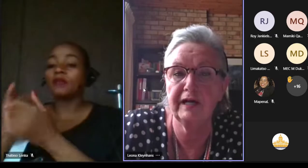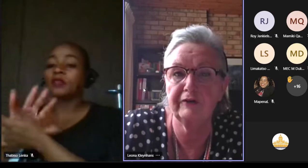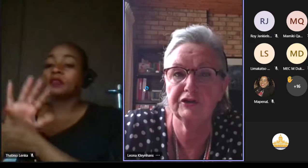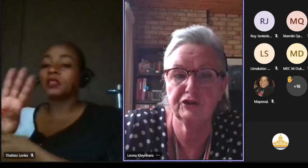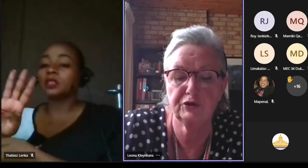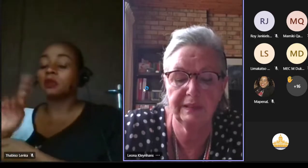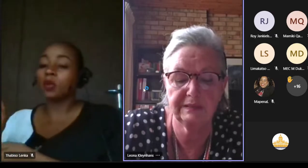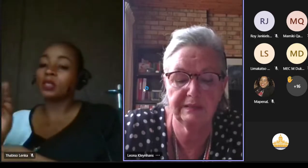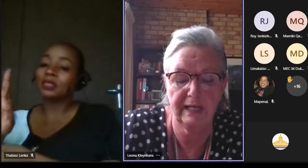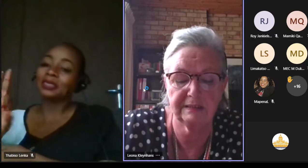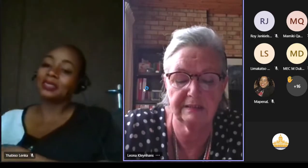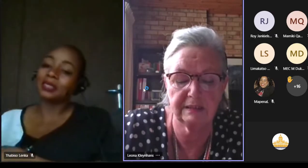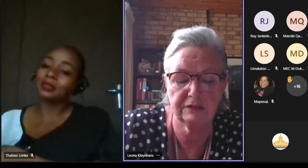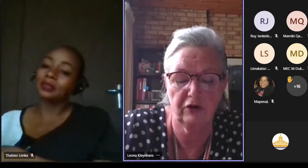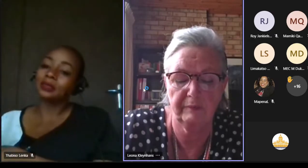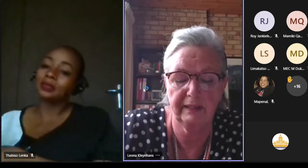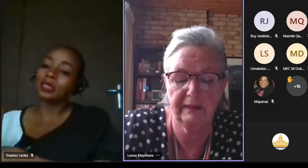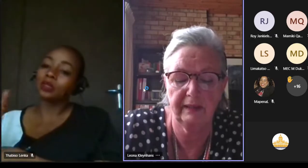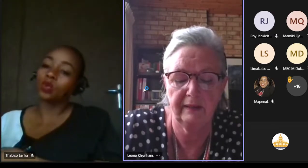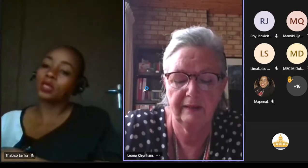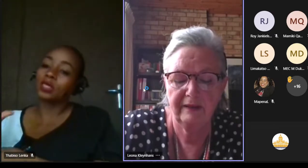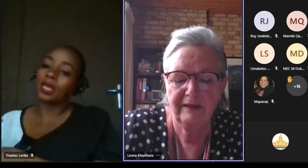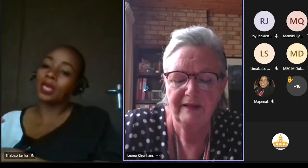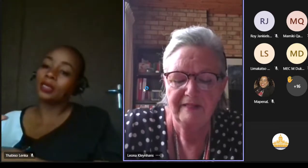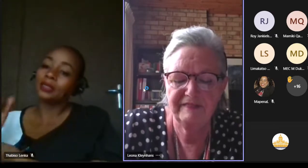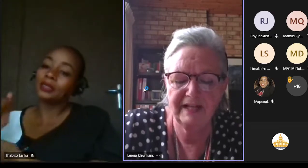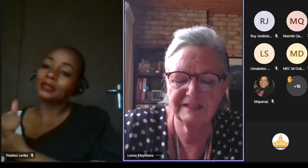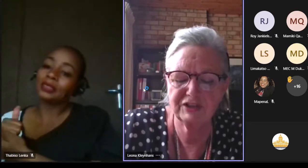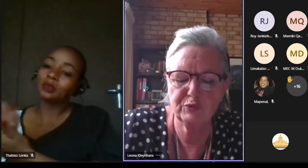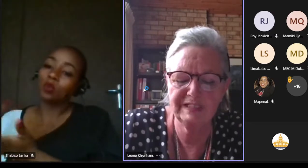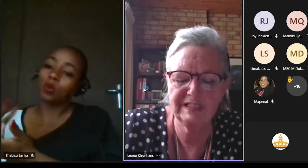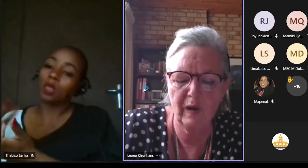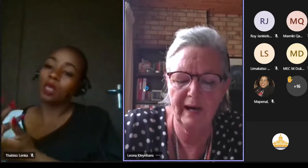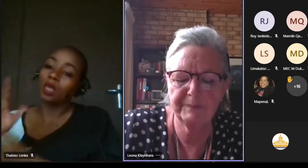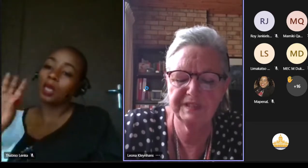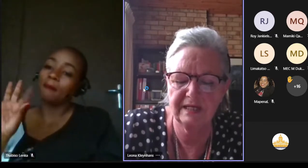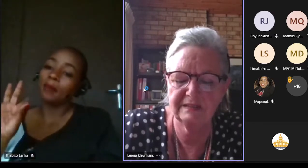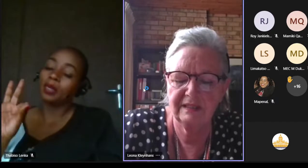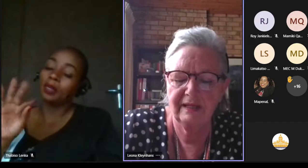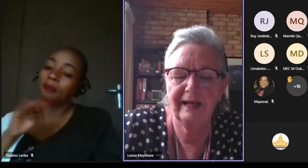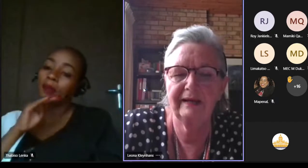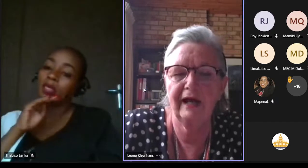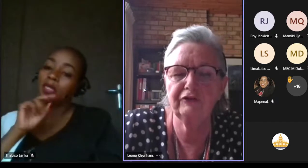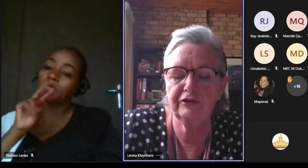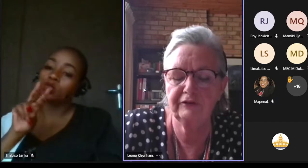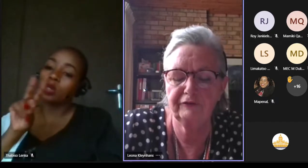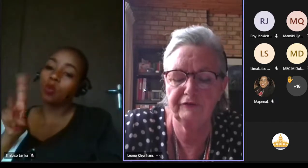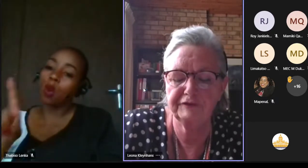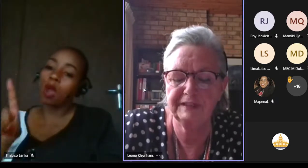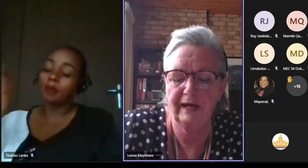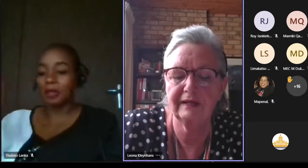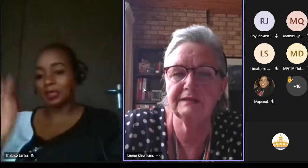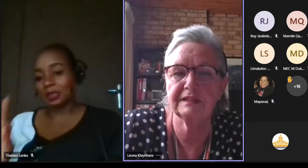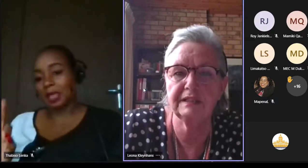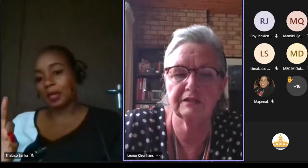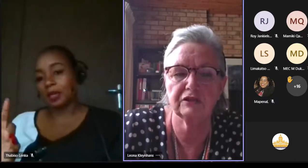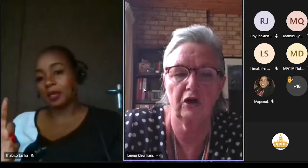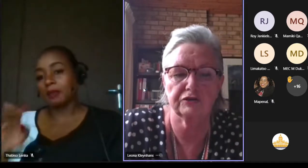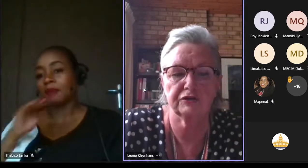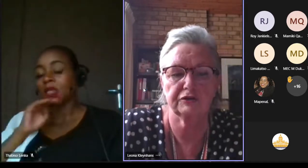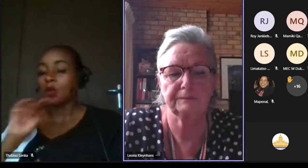50.61% and 328 seats on Monday. That's 21% and